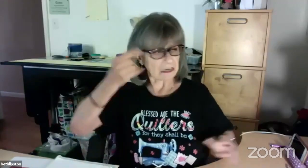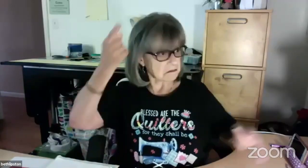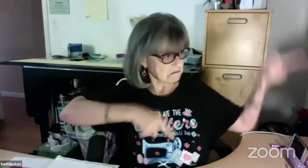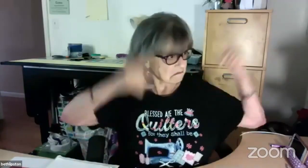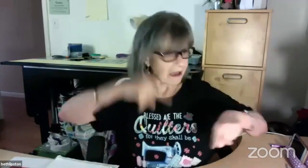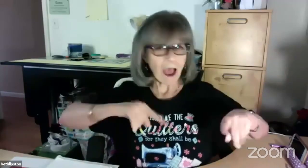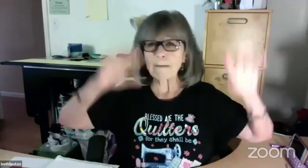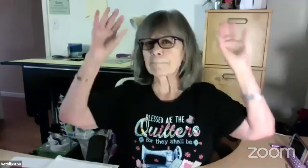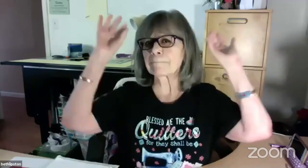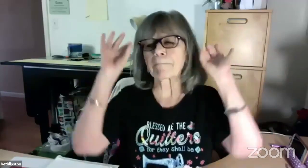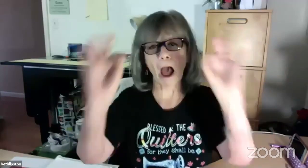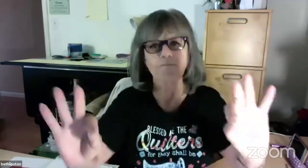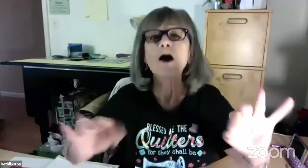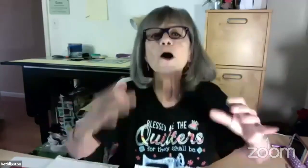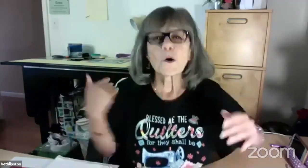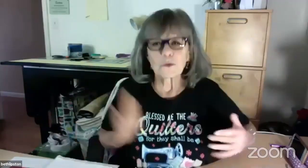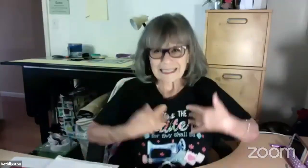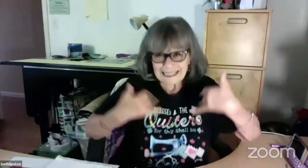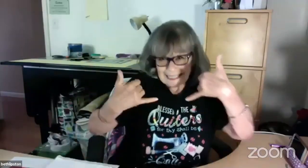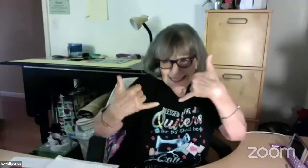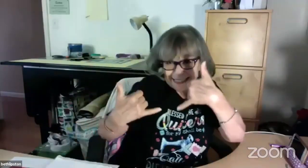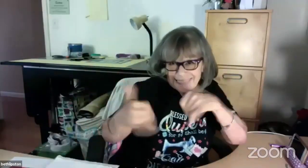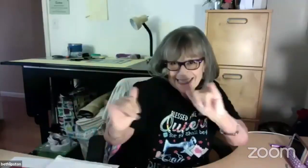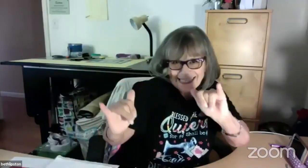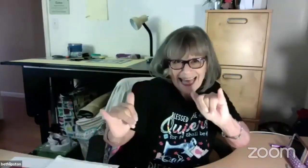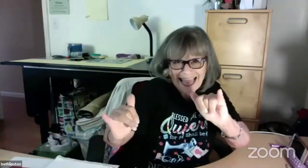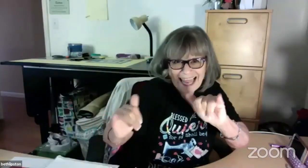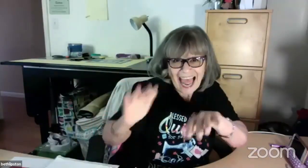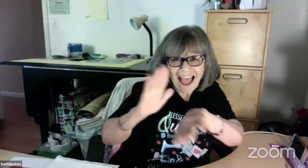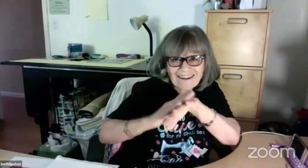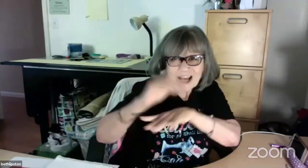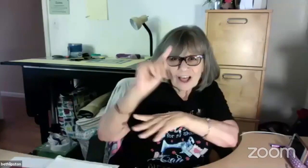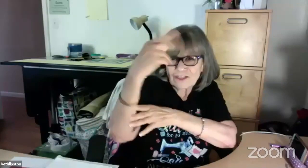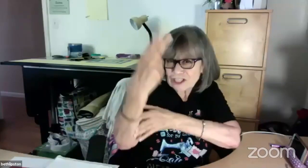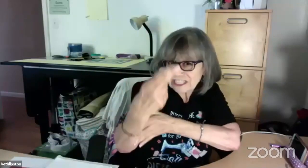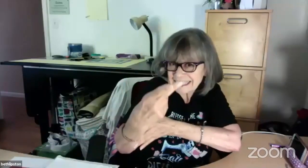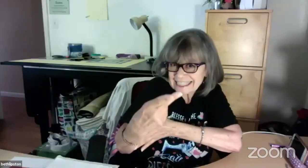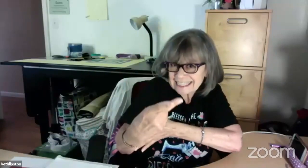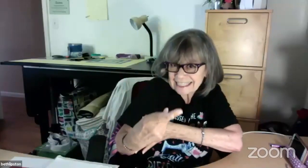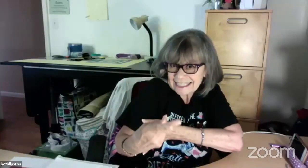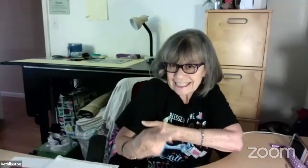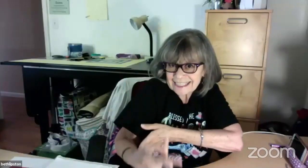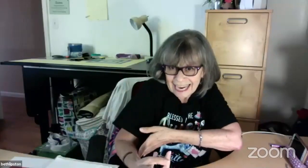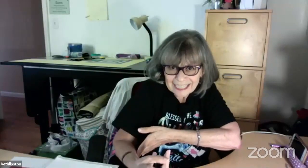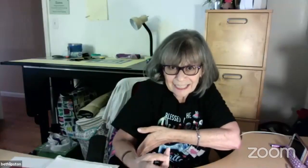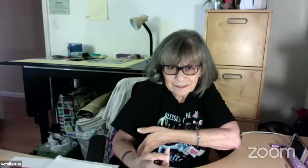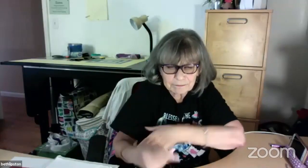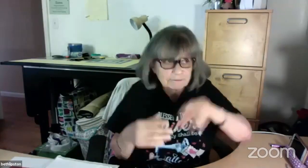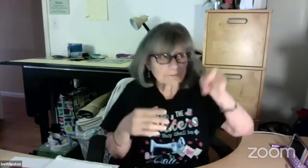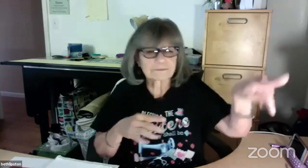has hosted this idea. And what we are doing on